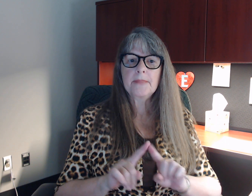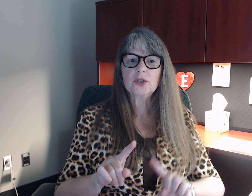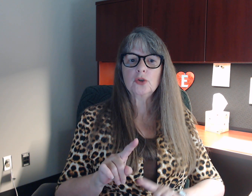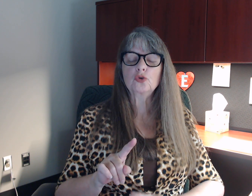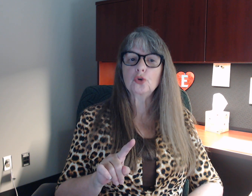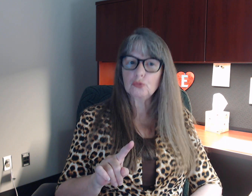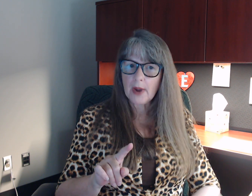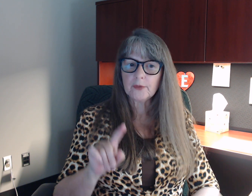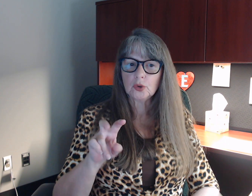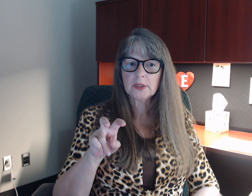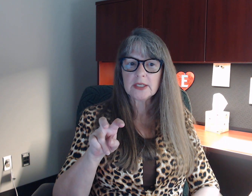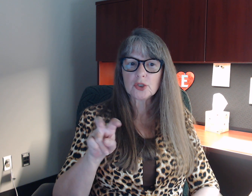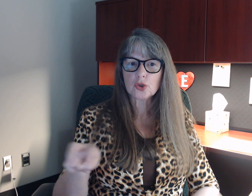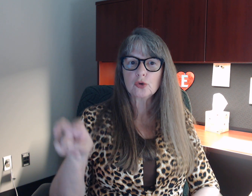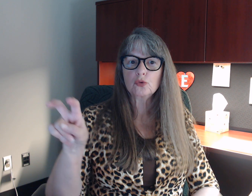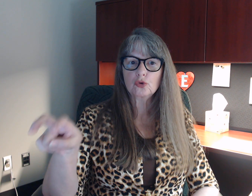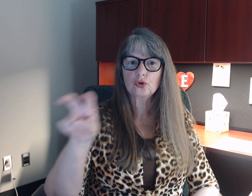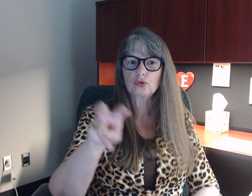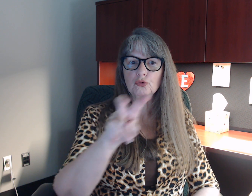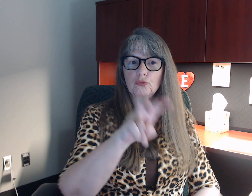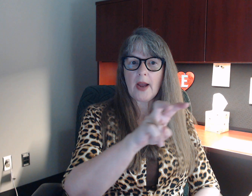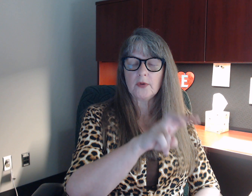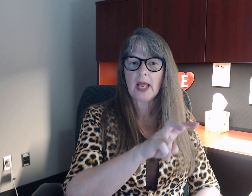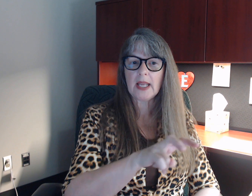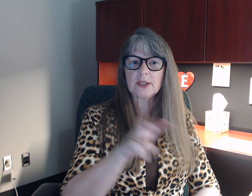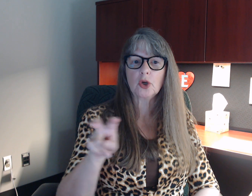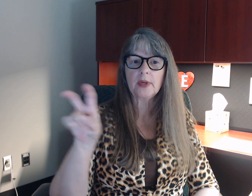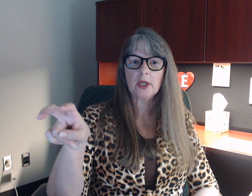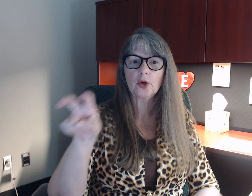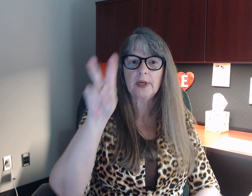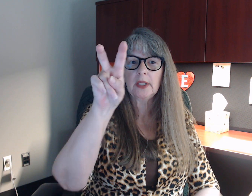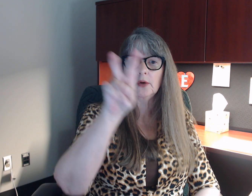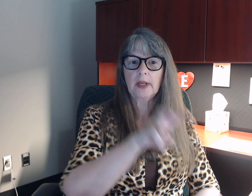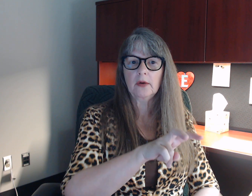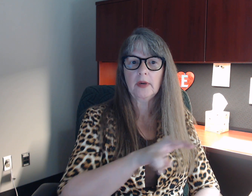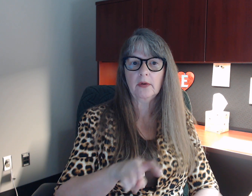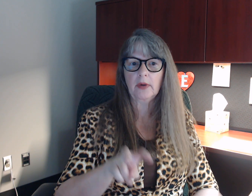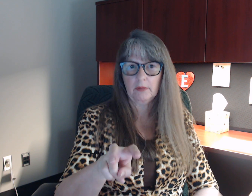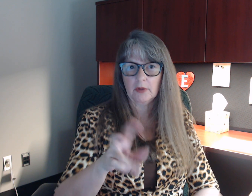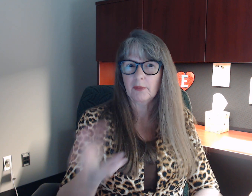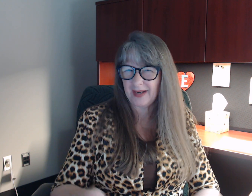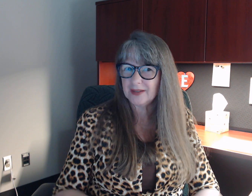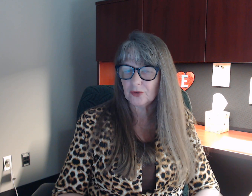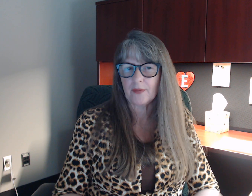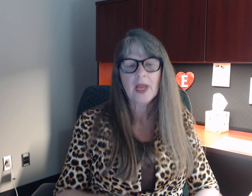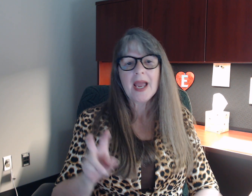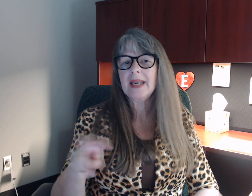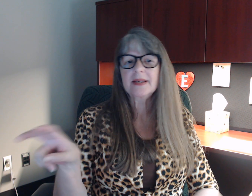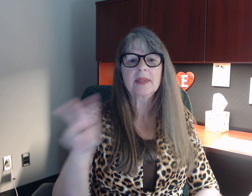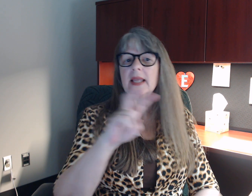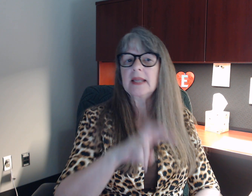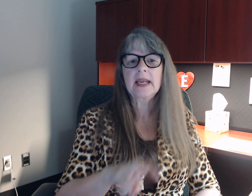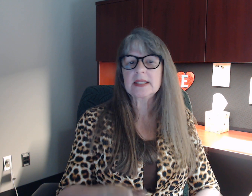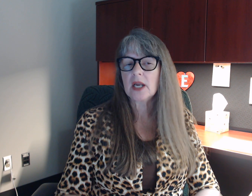to travel is to travel. I like to go here and here and here and here and here, right? Travel, and it's not a certain